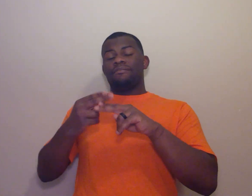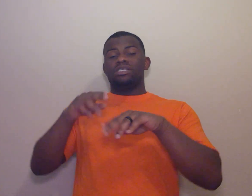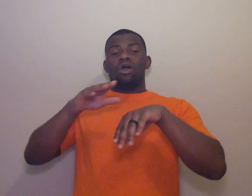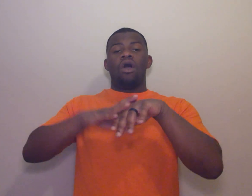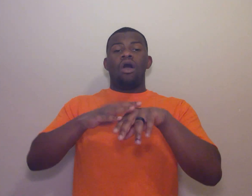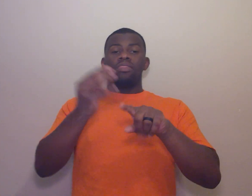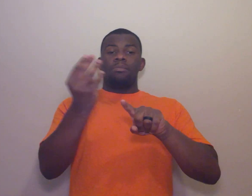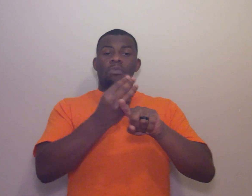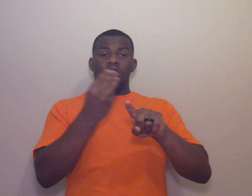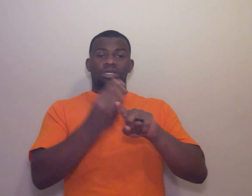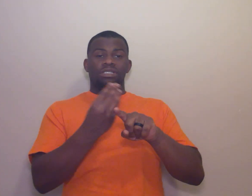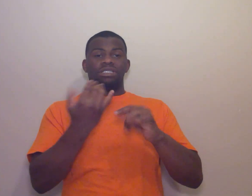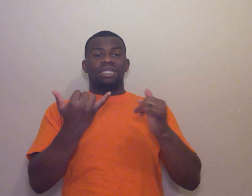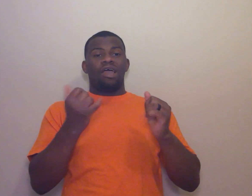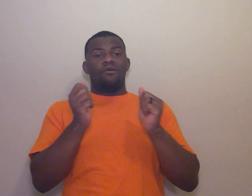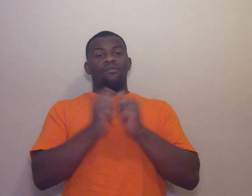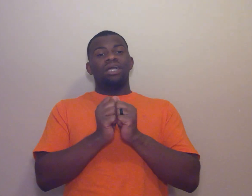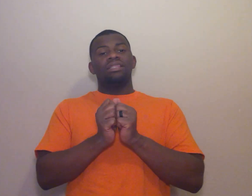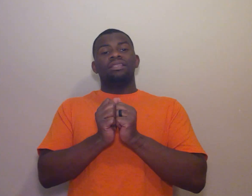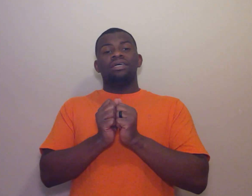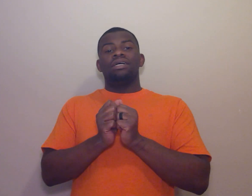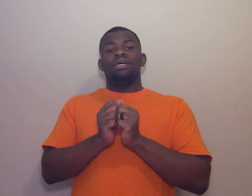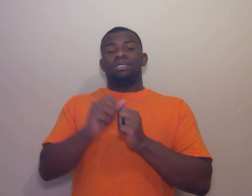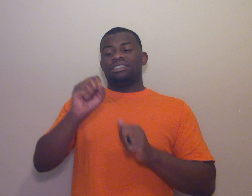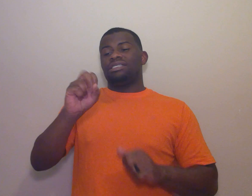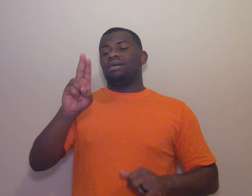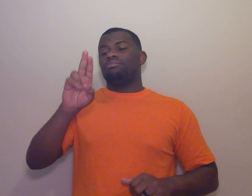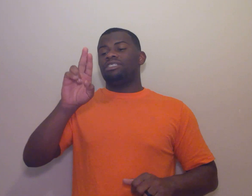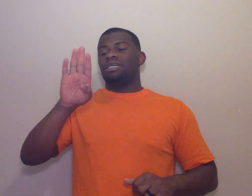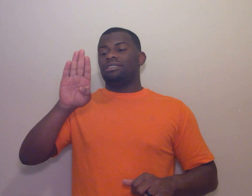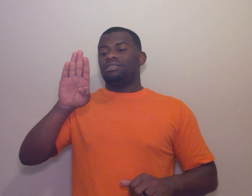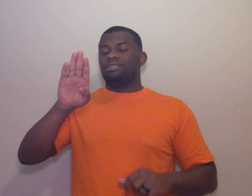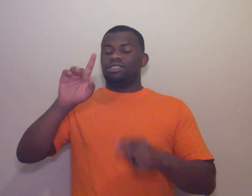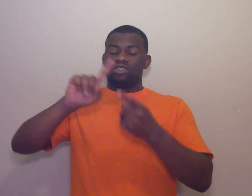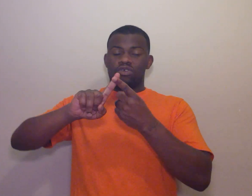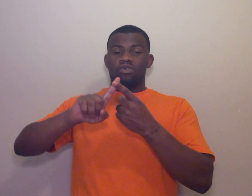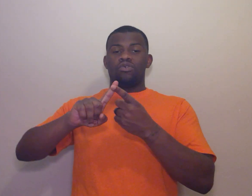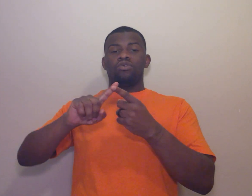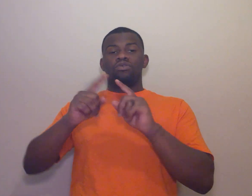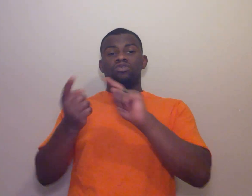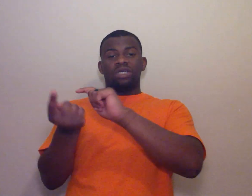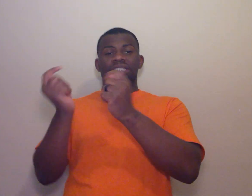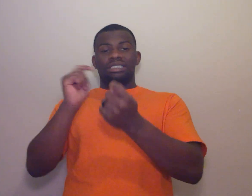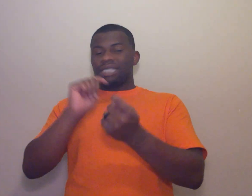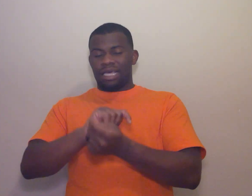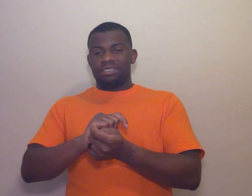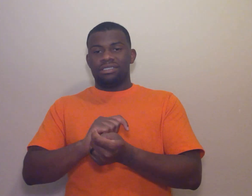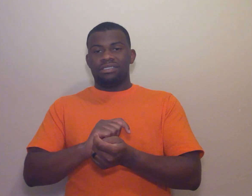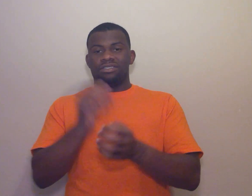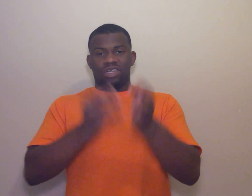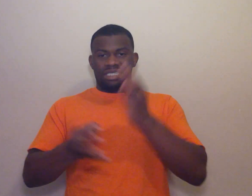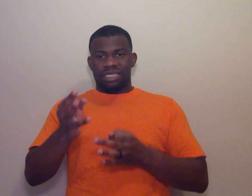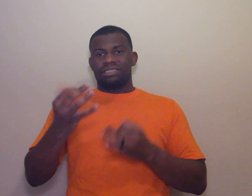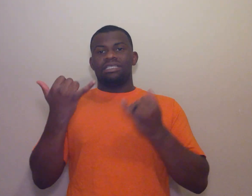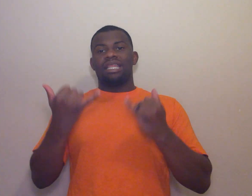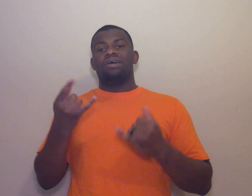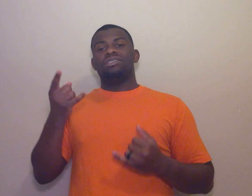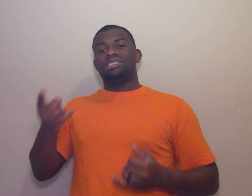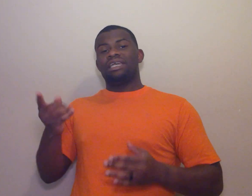transaction, Joe investor now becomes the owner of this property, and the balance of which you